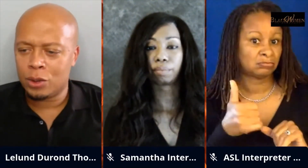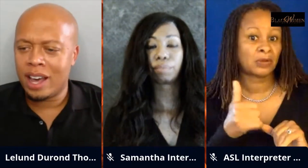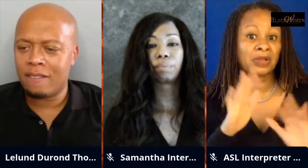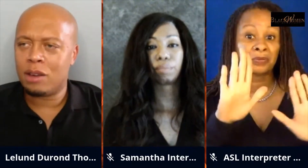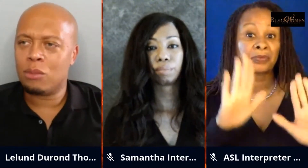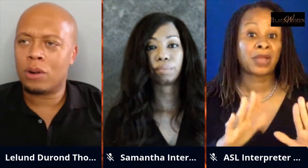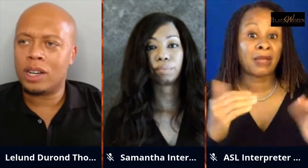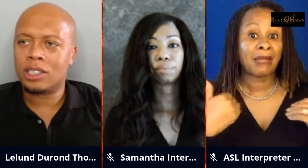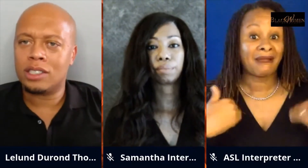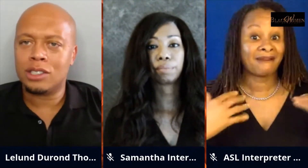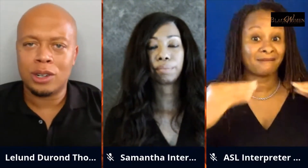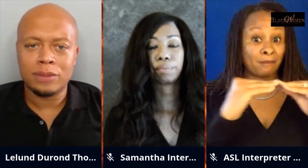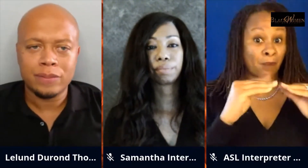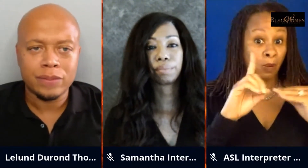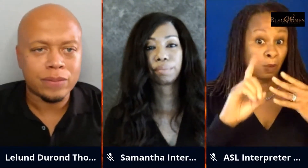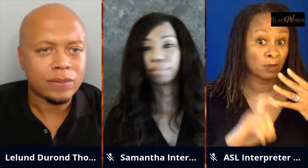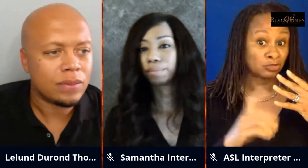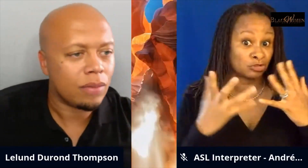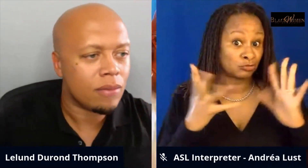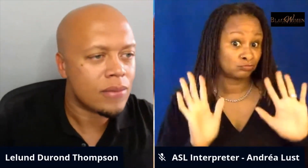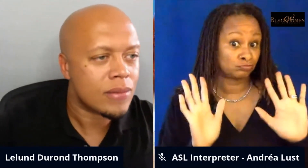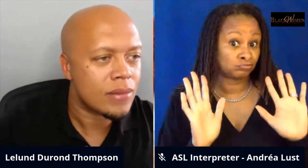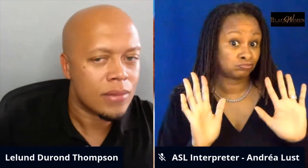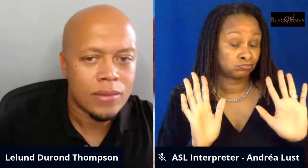Great. Do we have any more questions or?